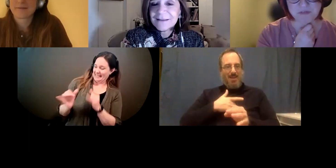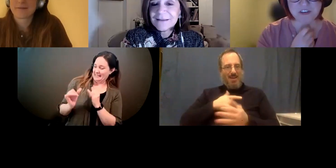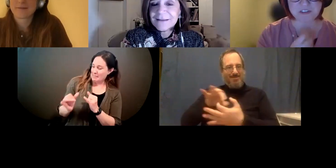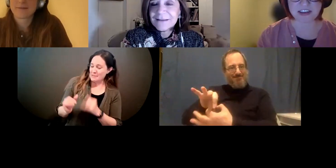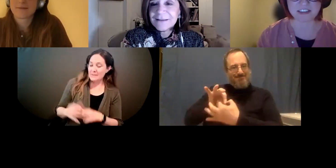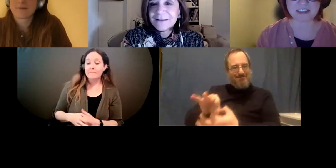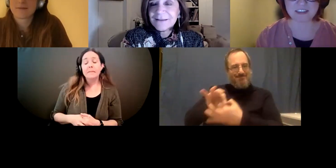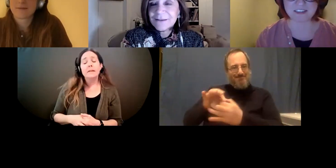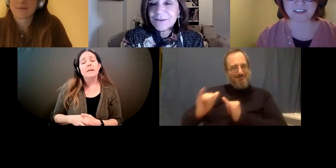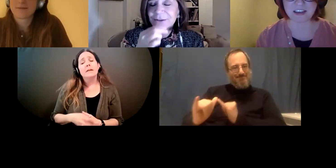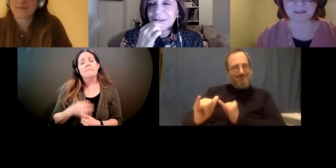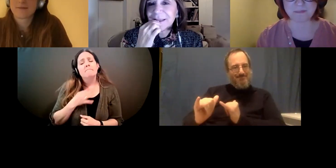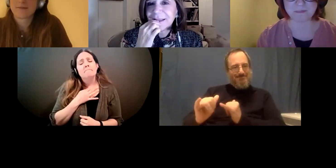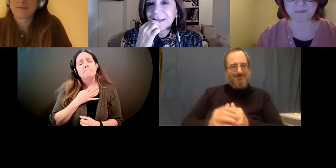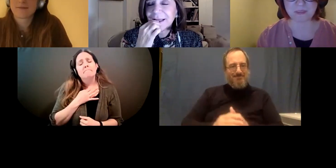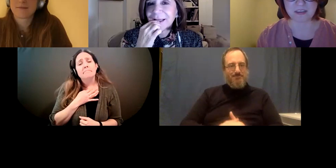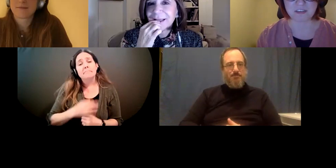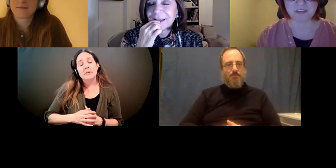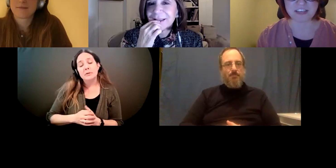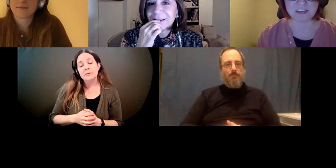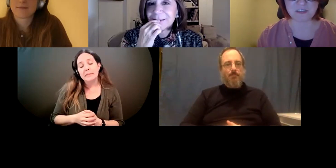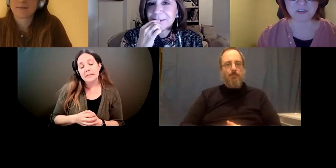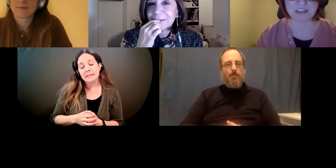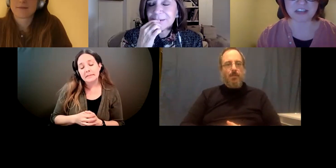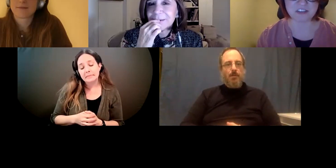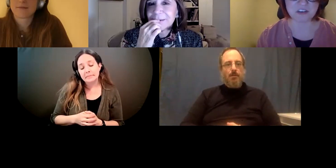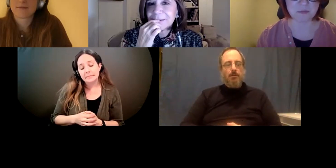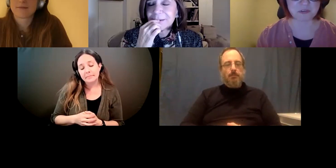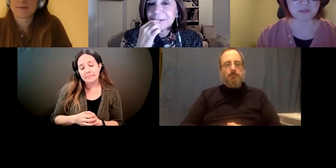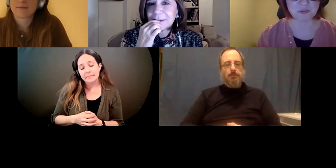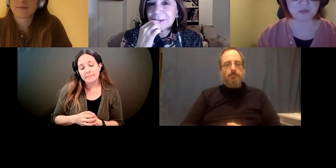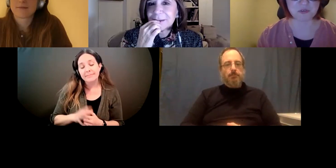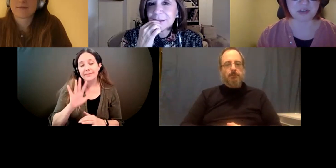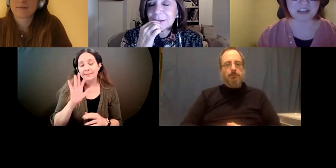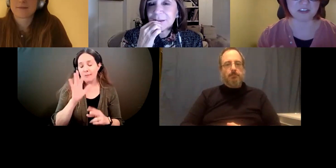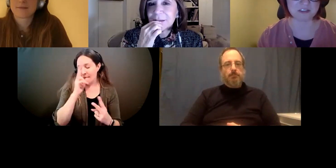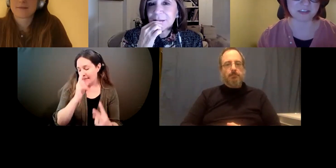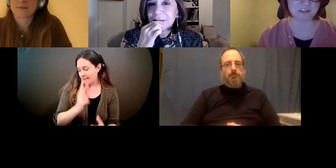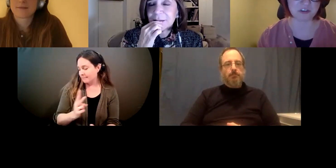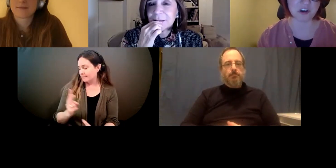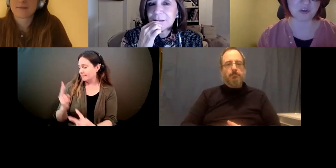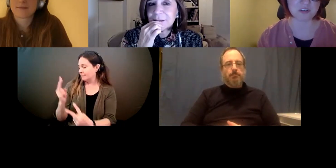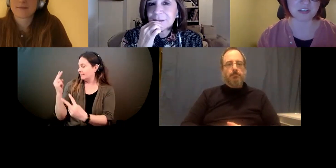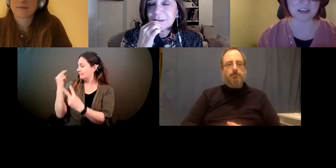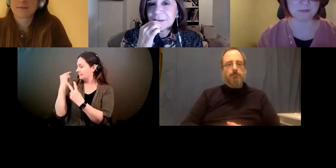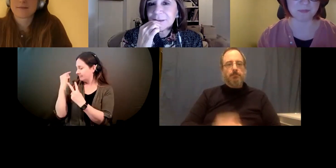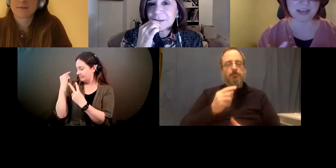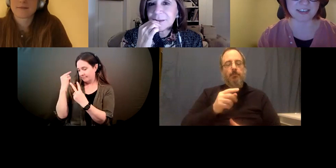you reconcile this creative, nostalgic pursuit to understand your